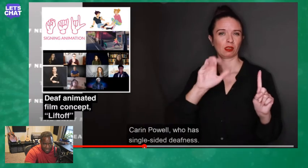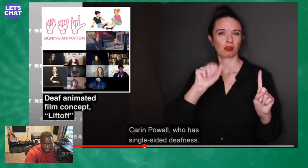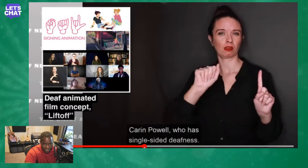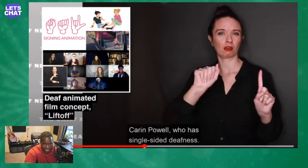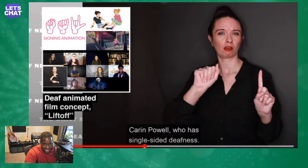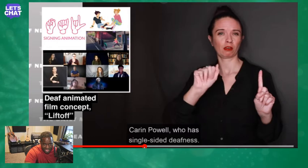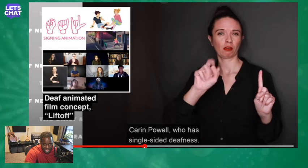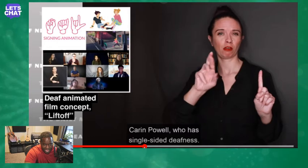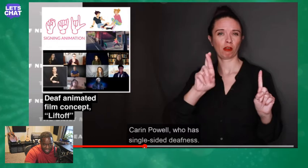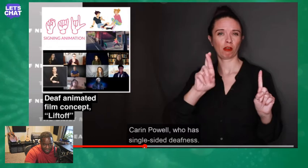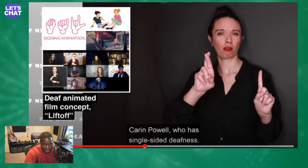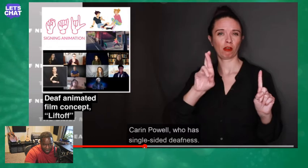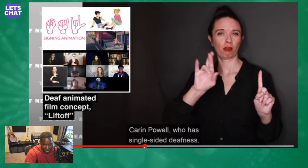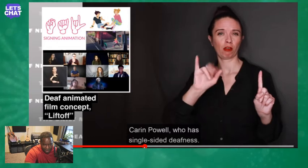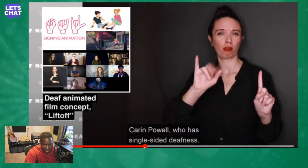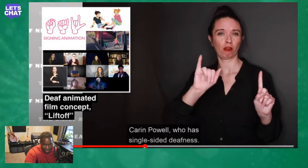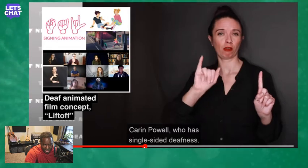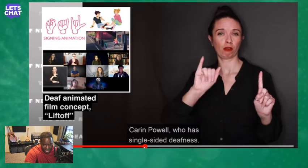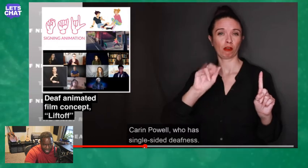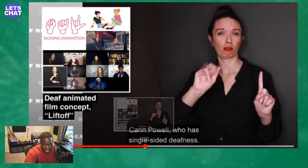this name right.